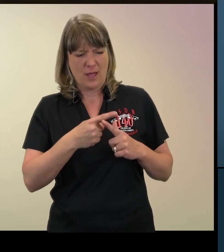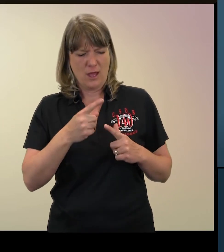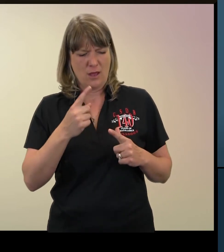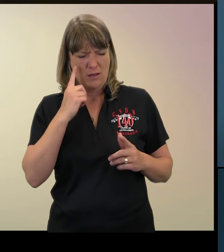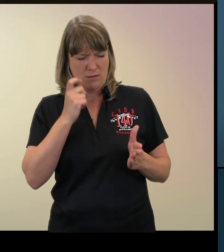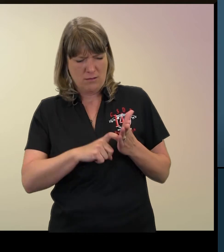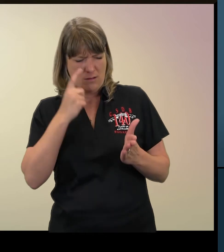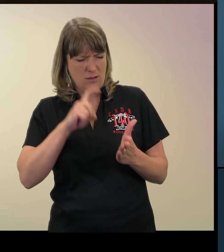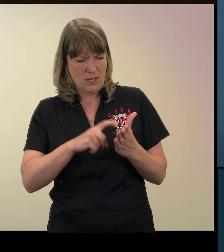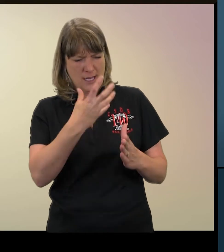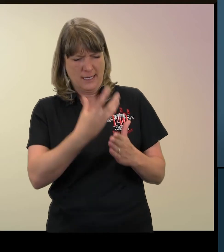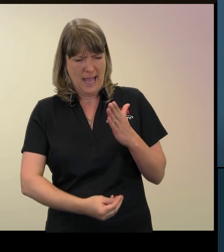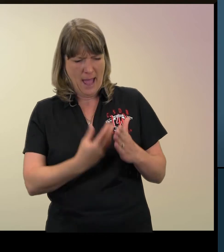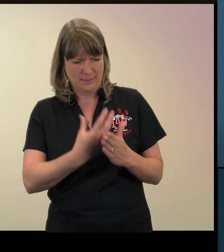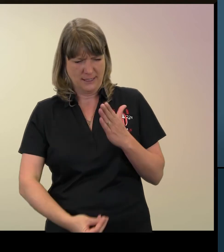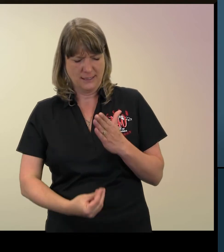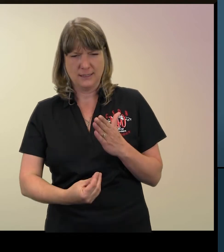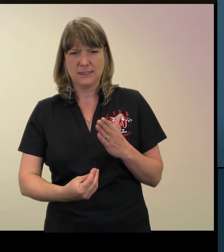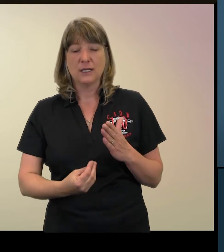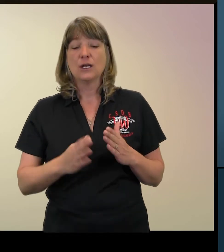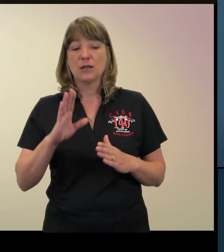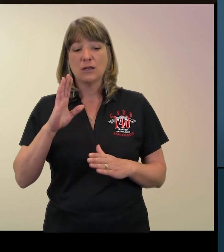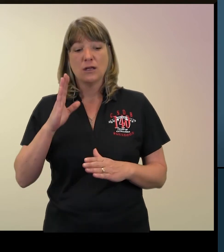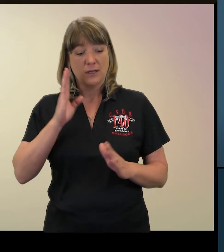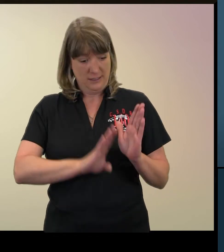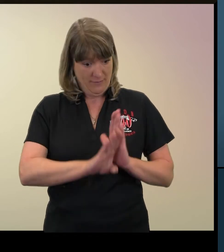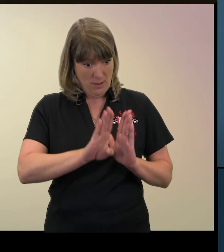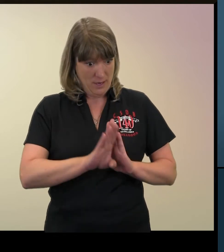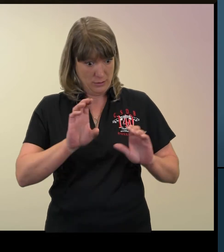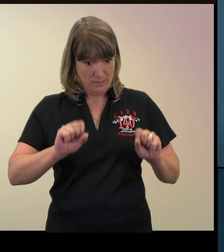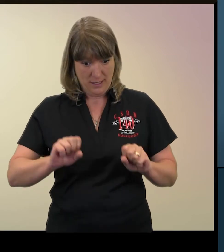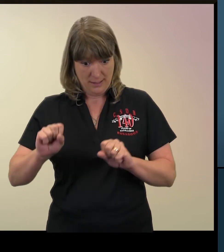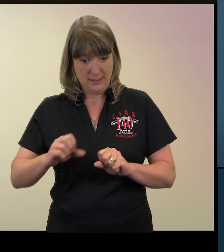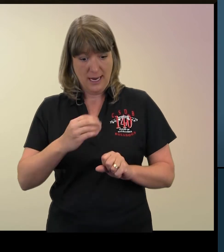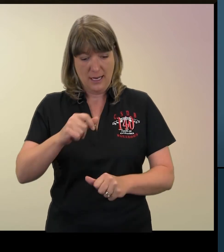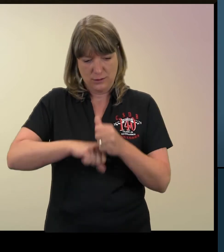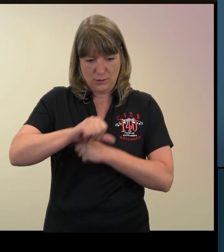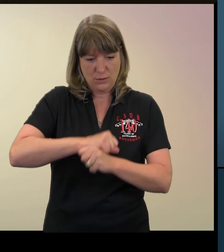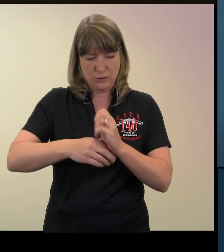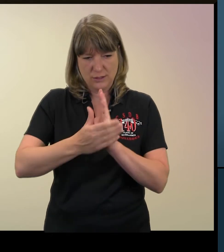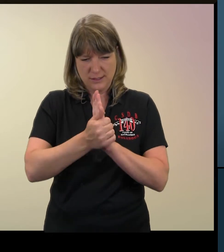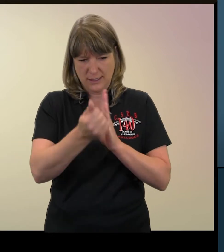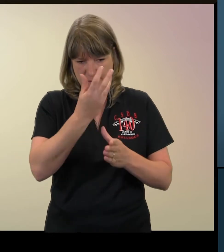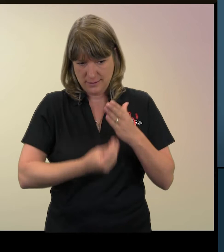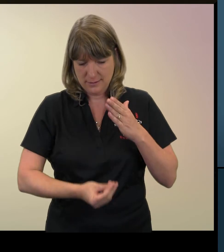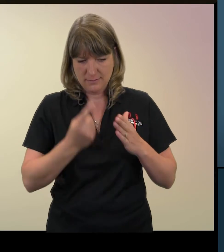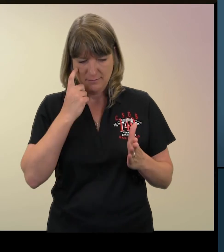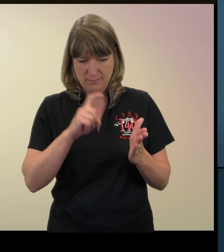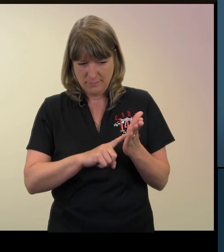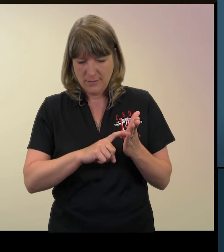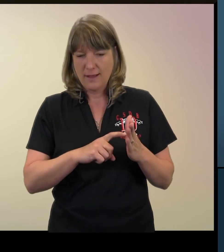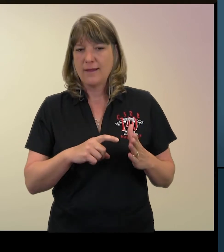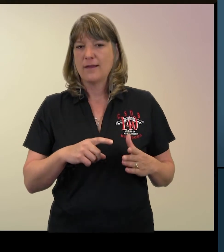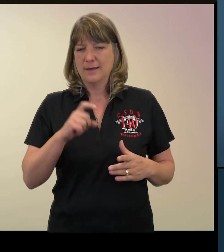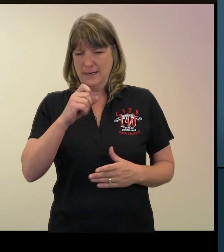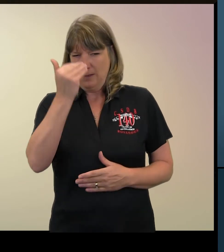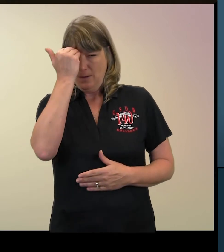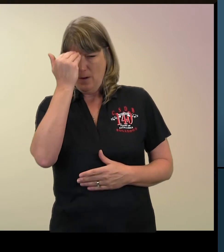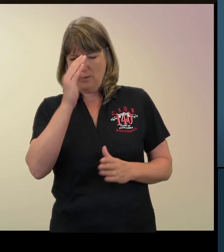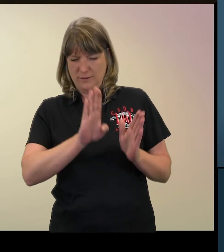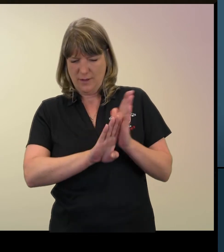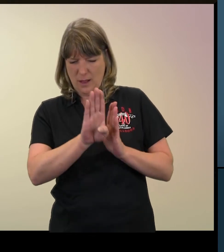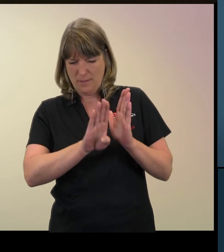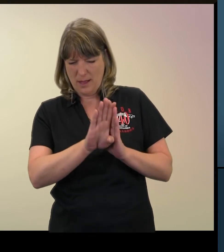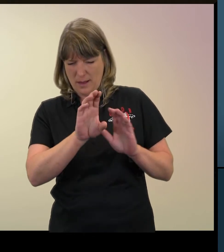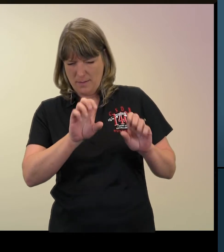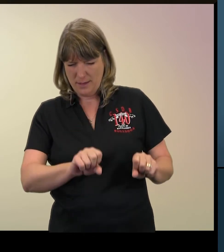really looking at gaps between their developmental abilities and their social skills specifically. And so we